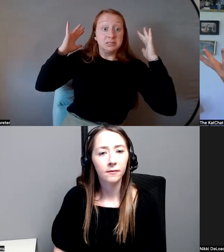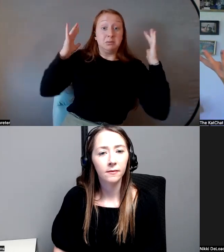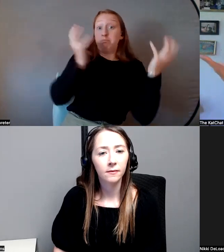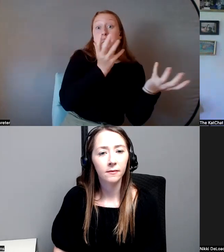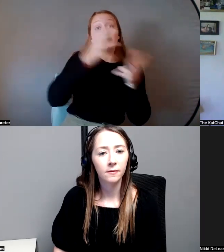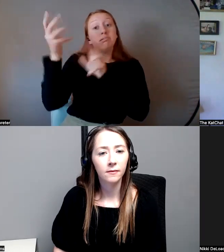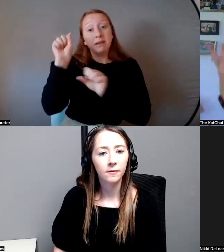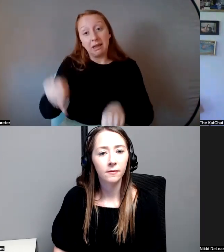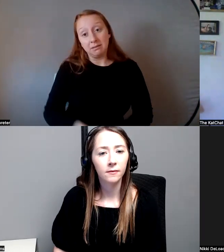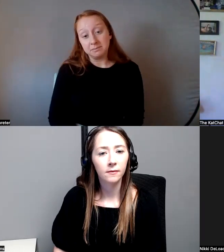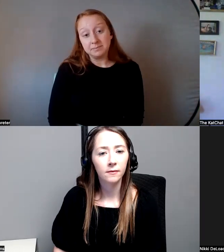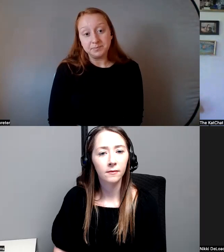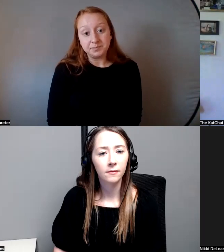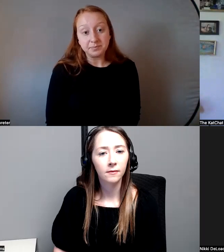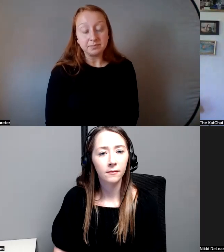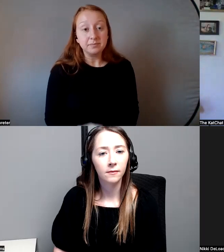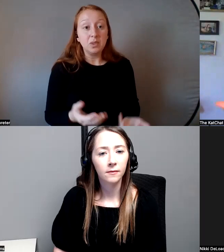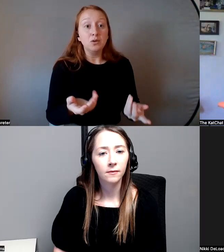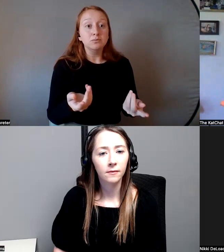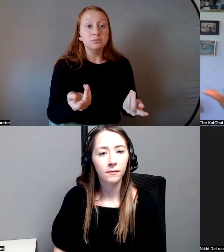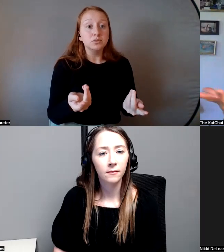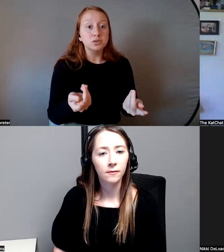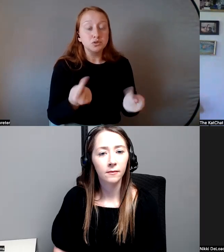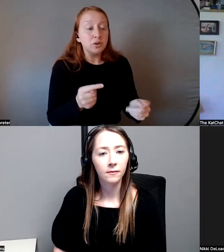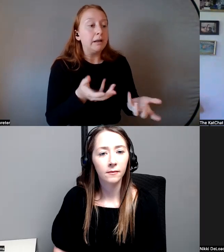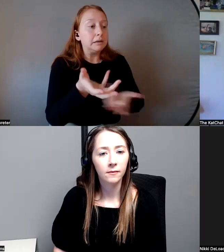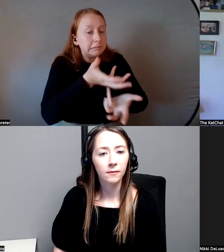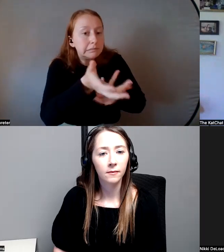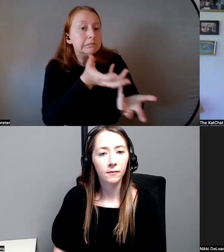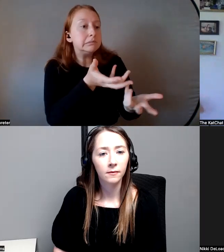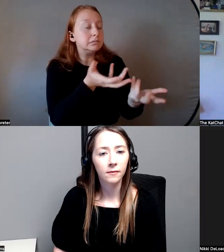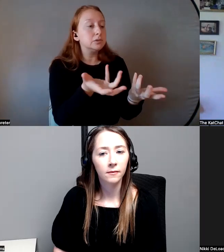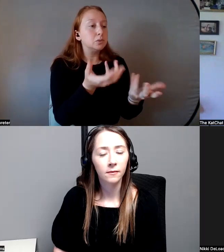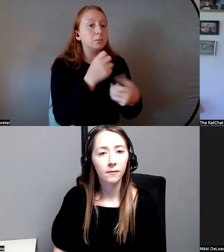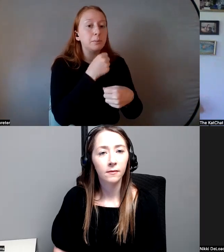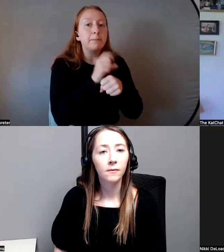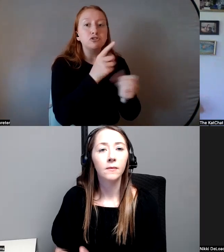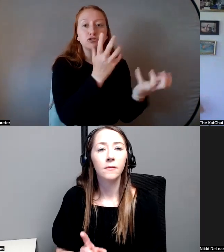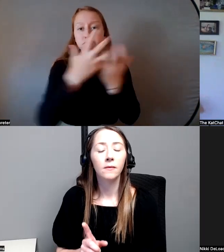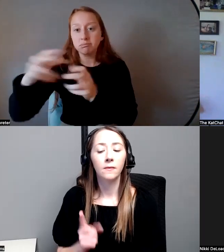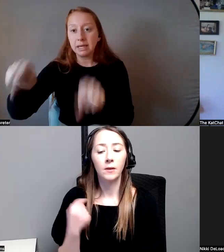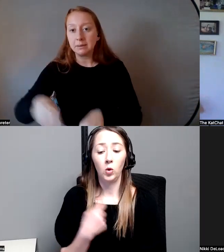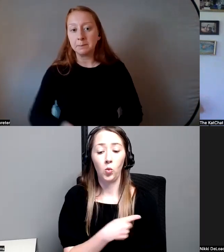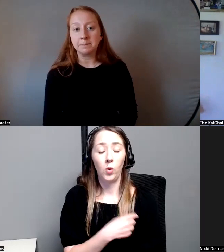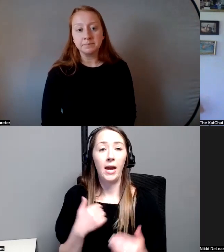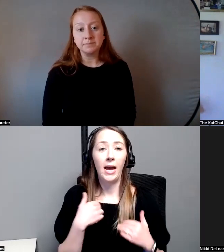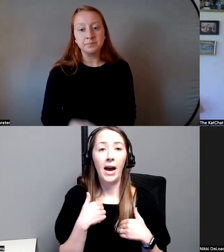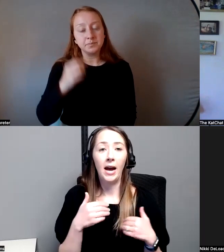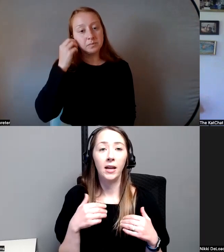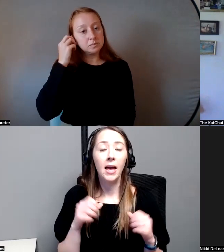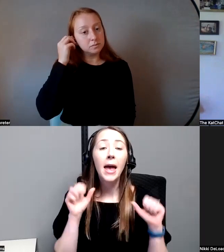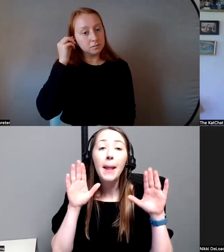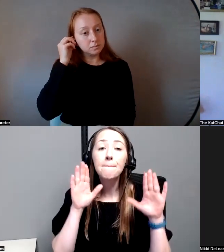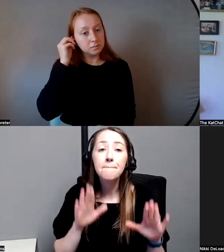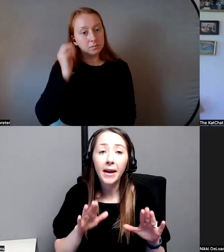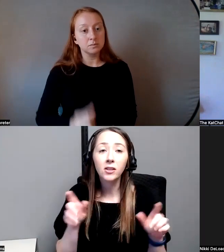apart, or he try to do things to make Yeah. it work. We had such an incredible director in Jason